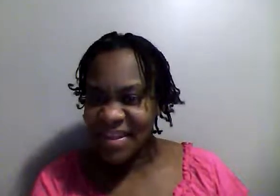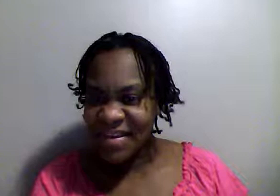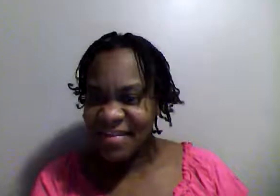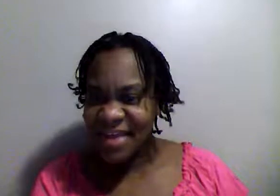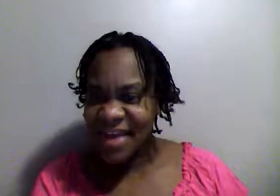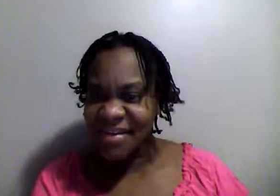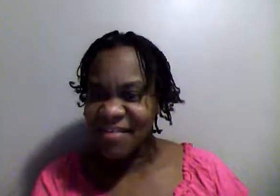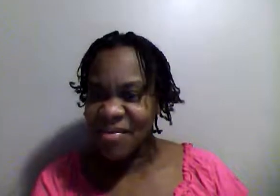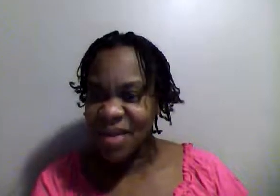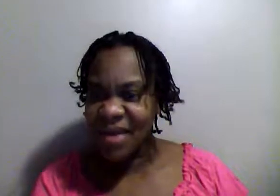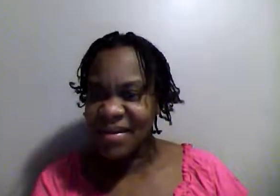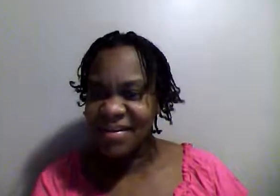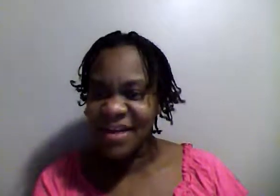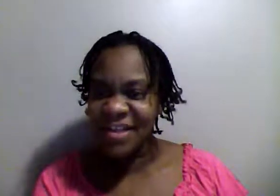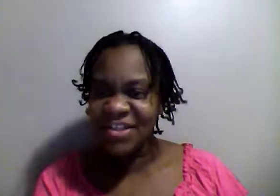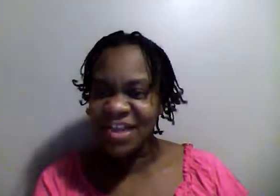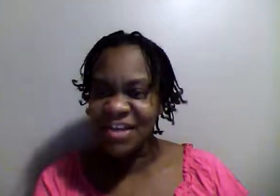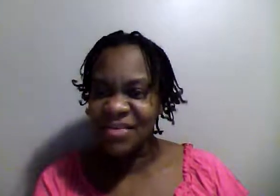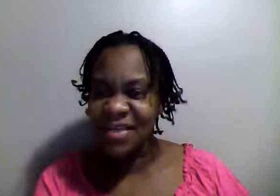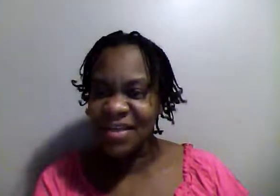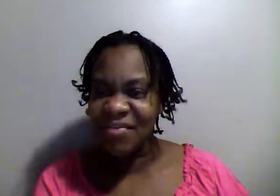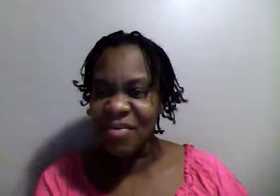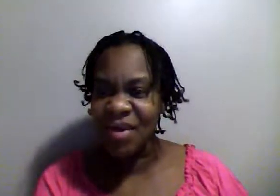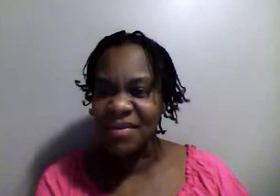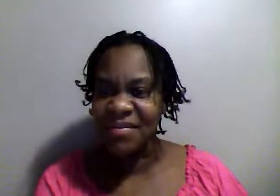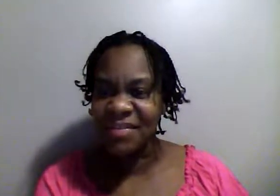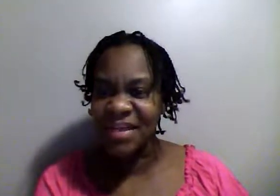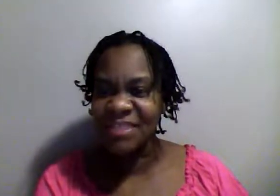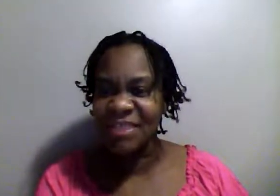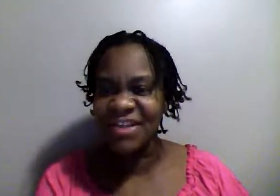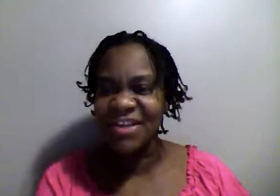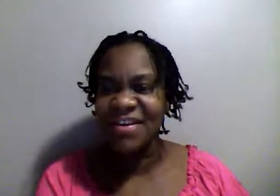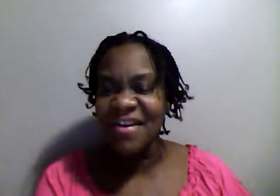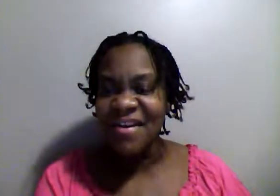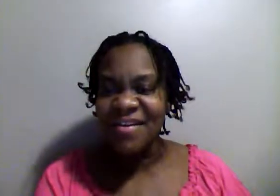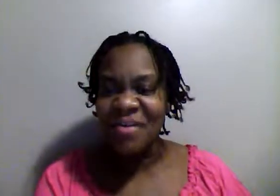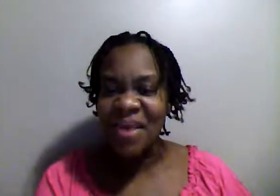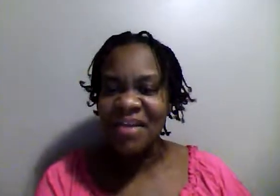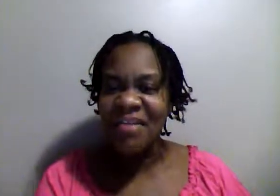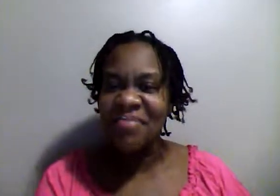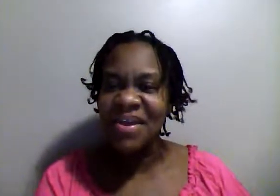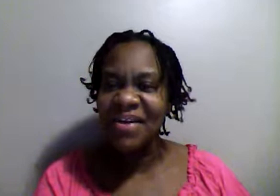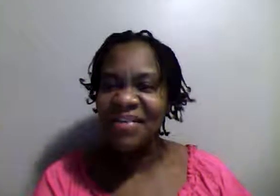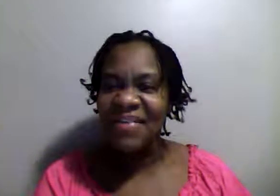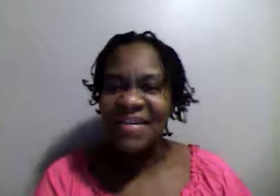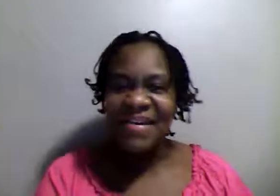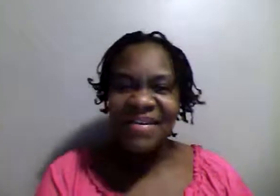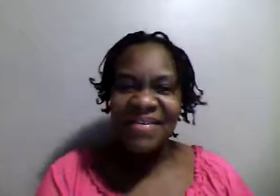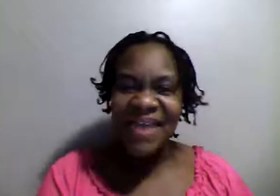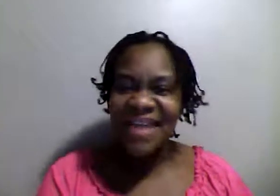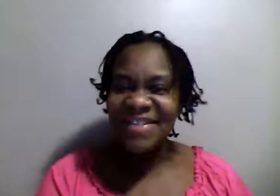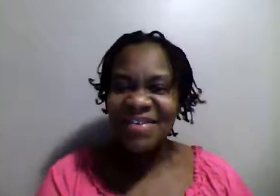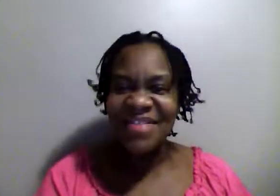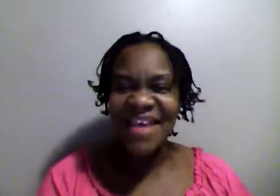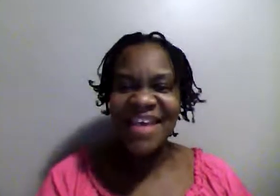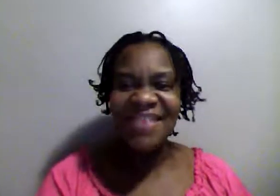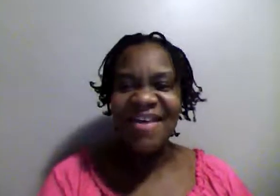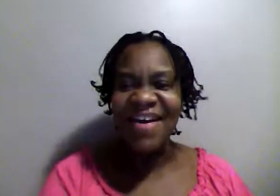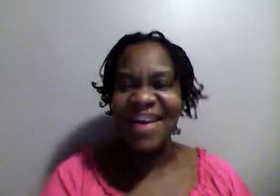Good night, everyone. Nice chatting with everyone. Thanks, Marsha. You're welcome there. Okay, so thank you all. Have a